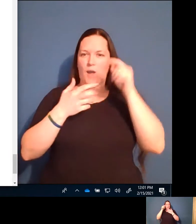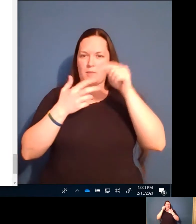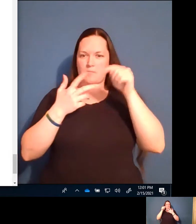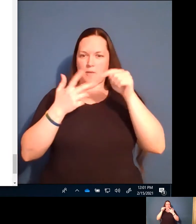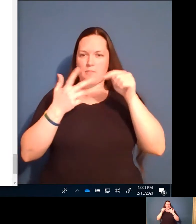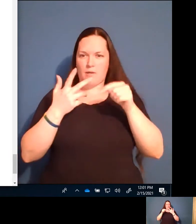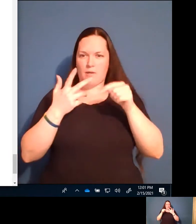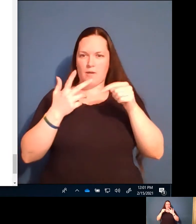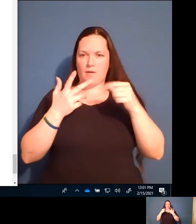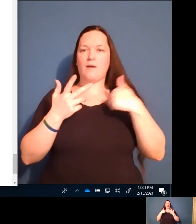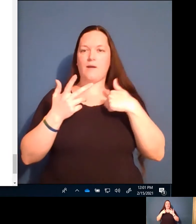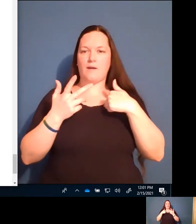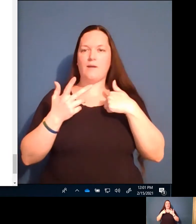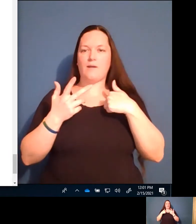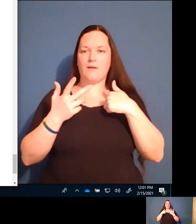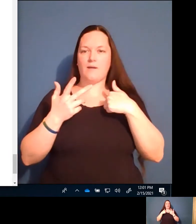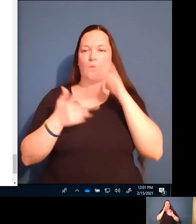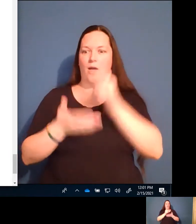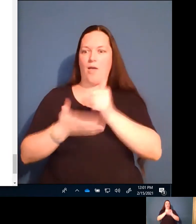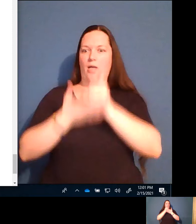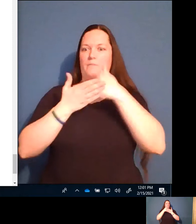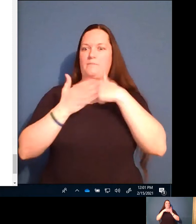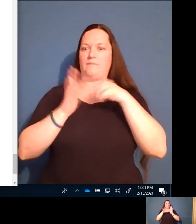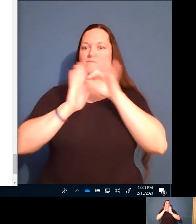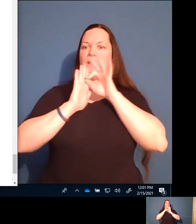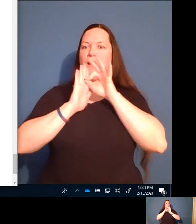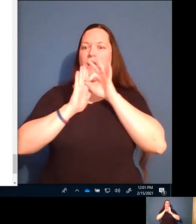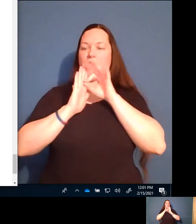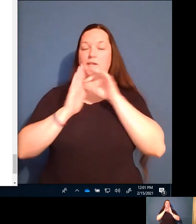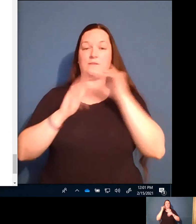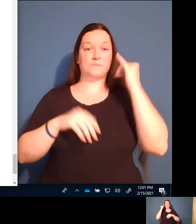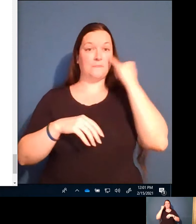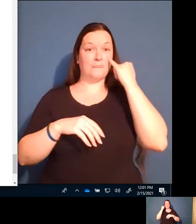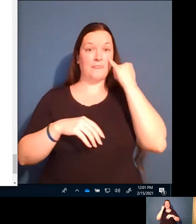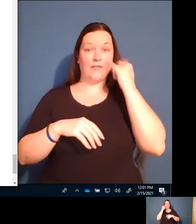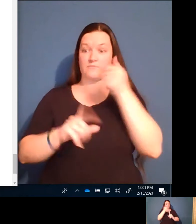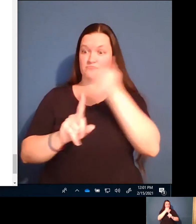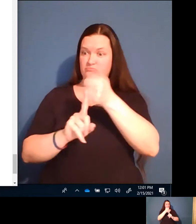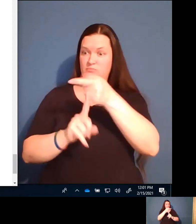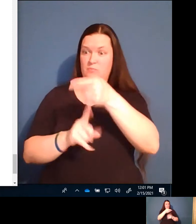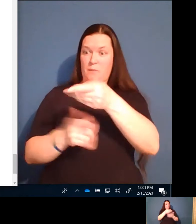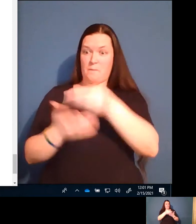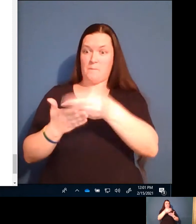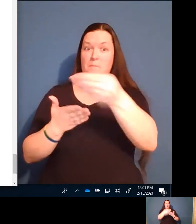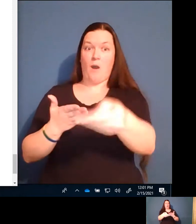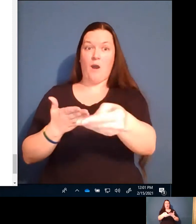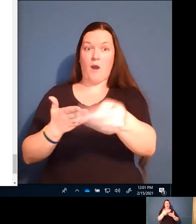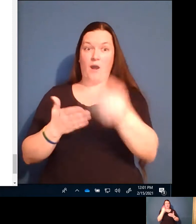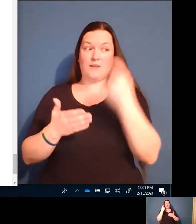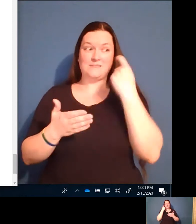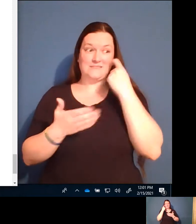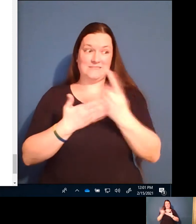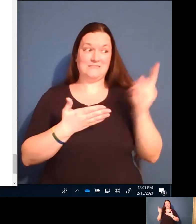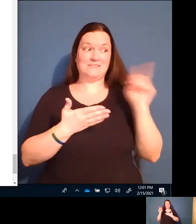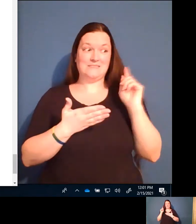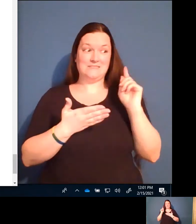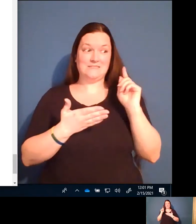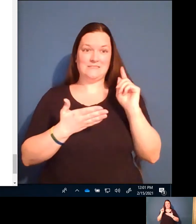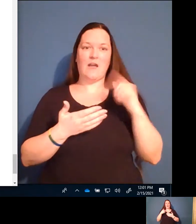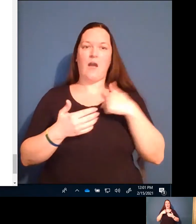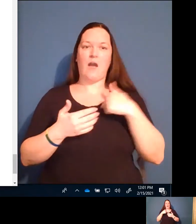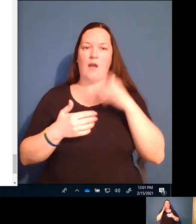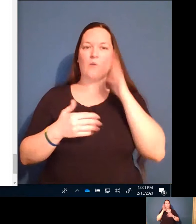data you want. A query could help you find the name and number of every customer who's made a purchase in the last week, for example. That's something you might not